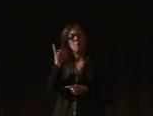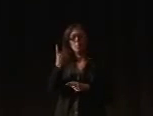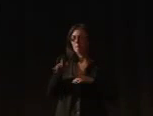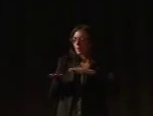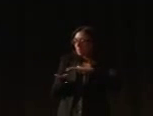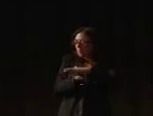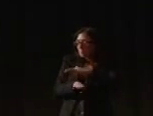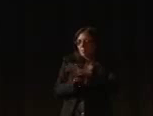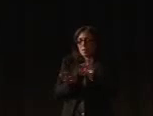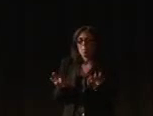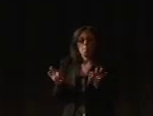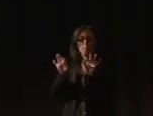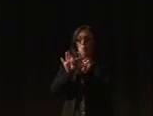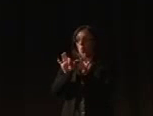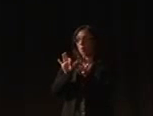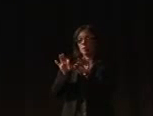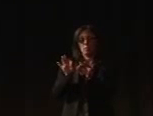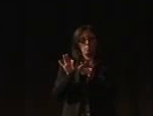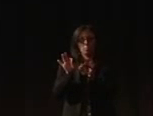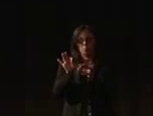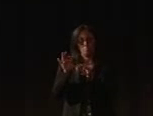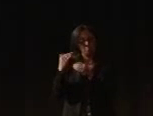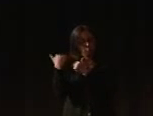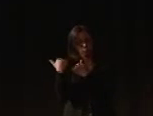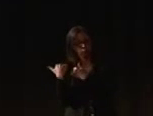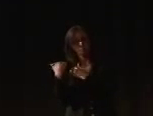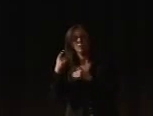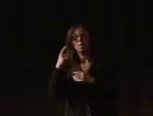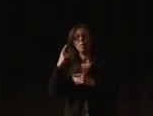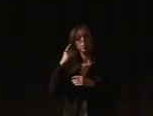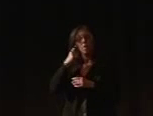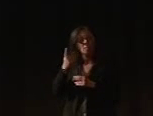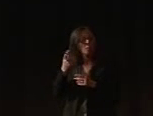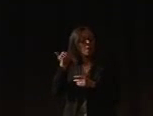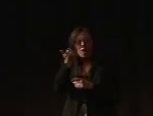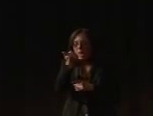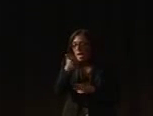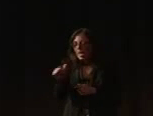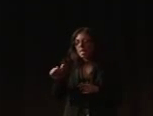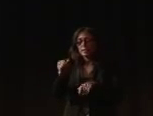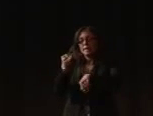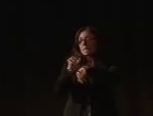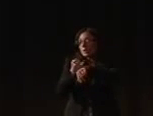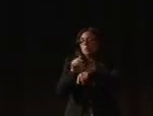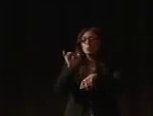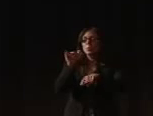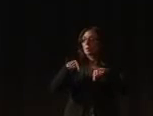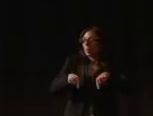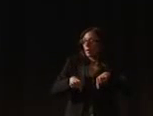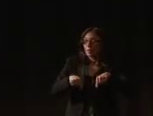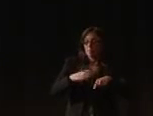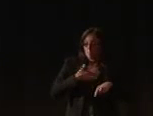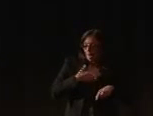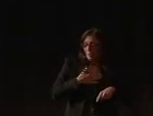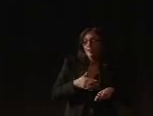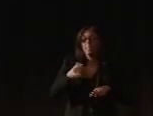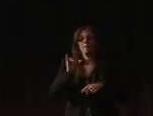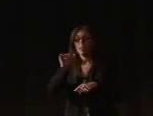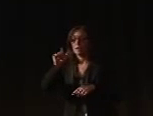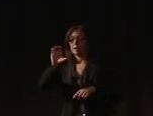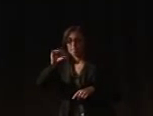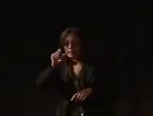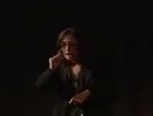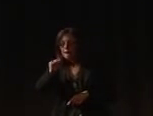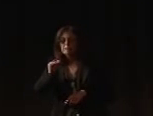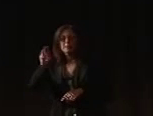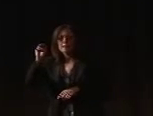like the CBMM and like CAST is really to mutate, this is the research, but even more importantly,